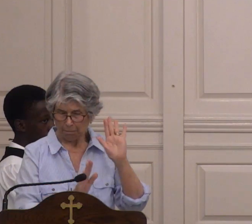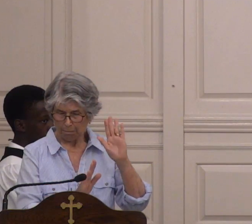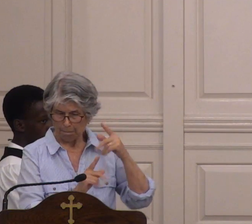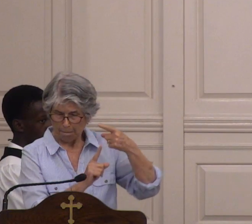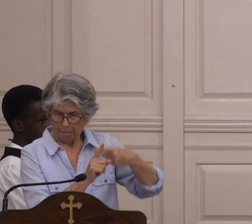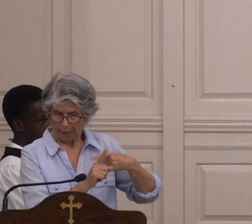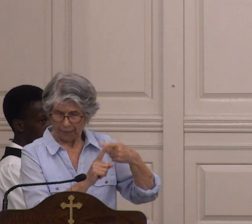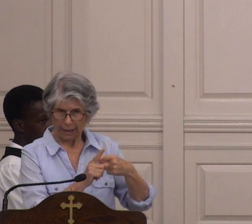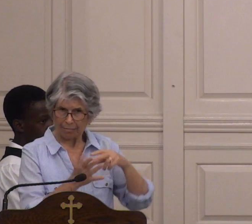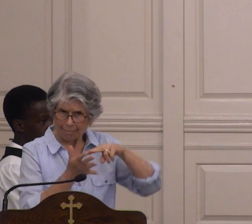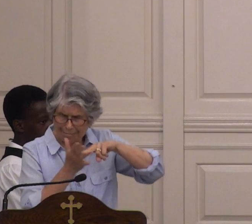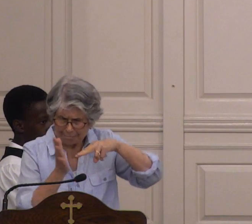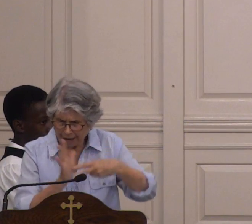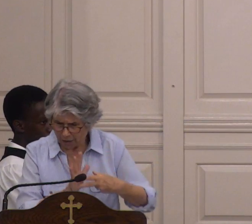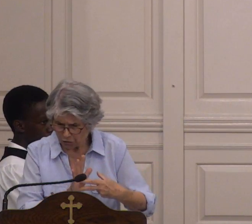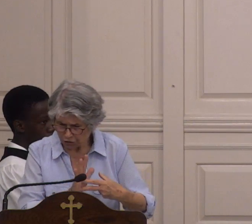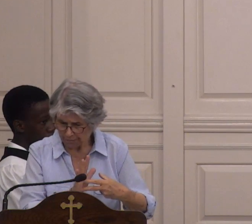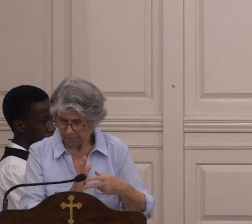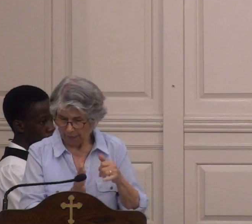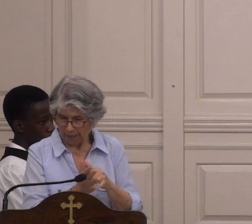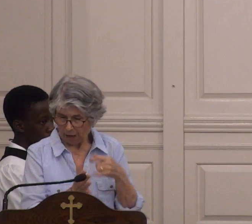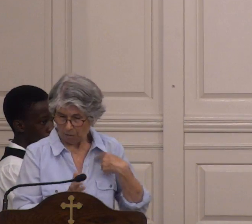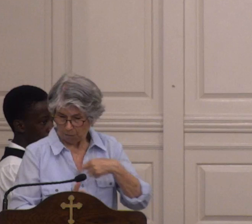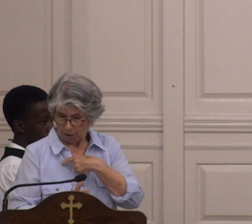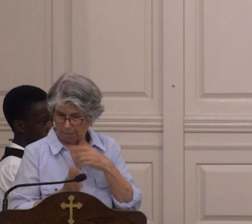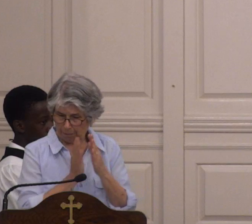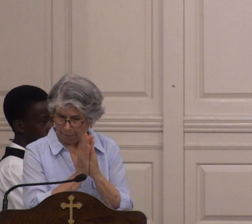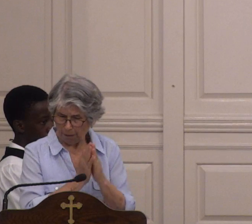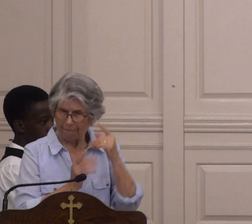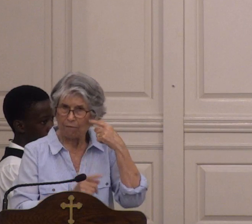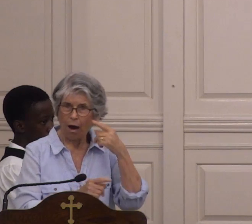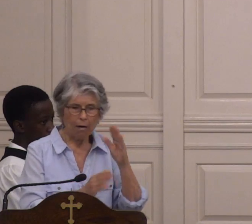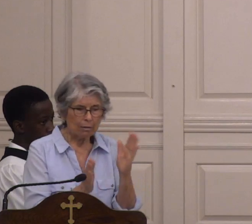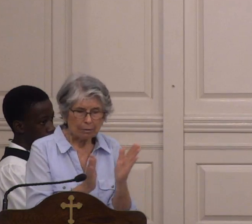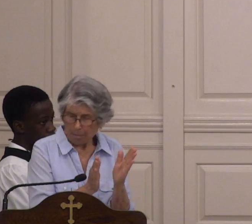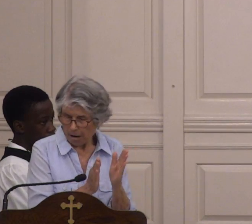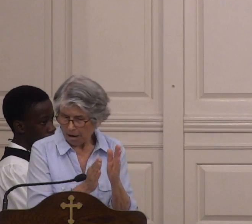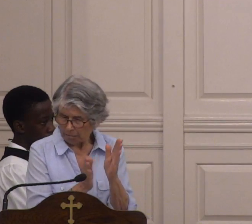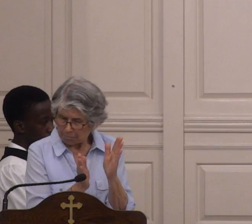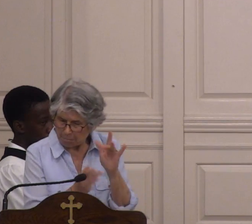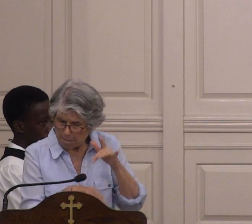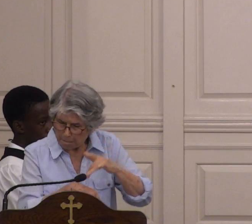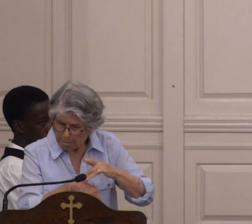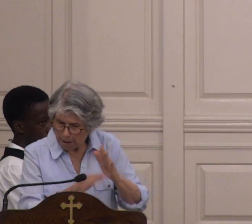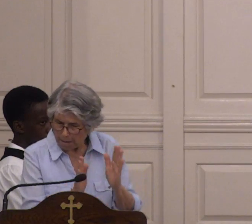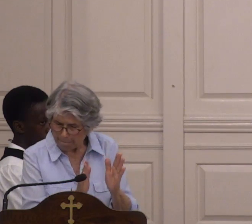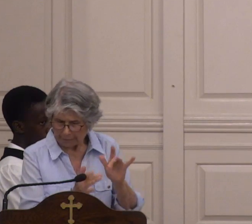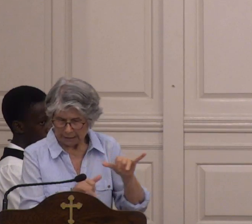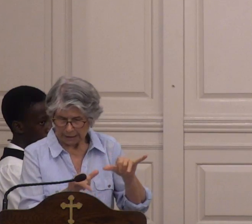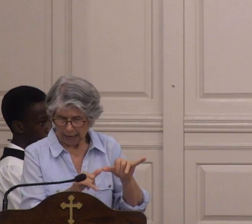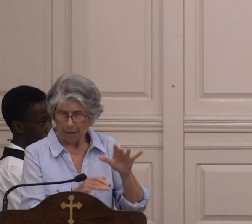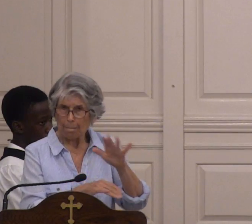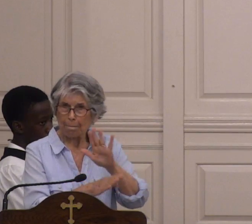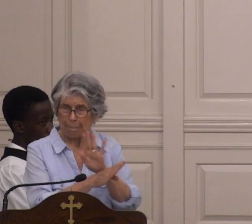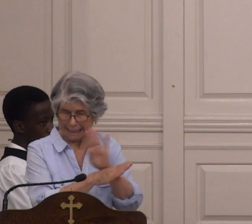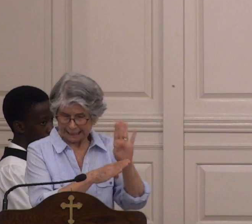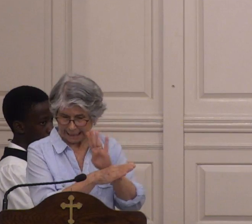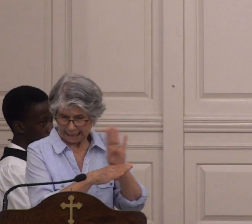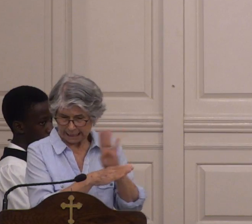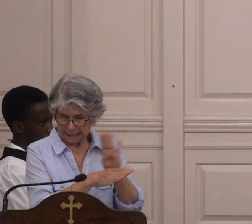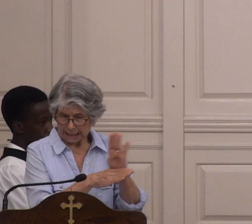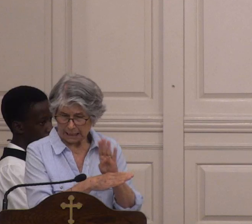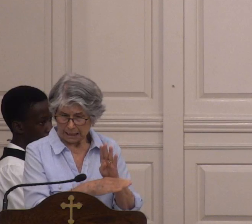for the Pope's monthly intention that we pray for small and medium-sized businesses in the midst